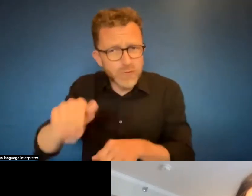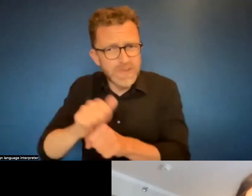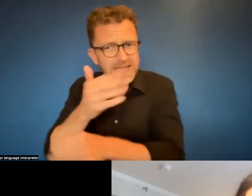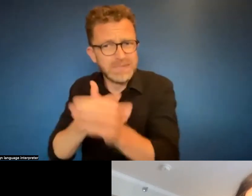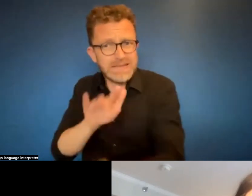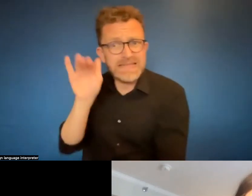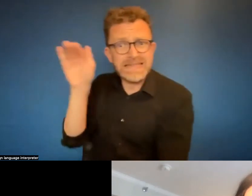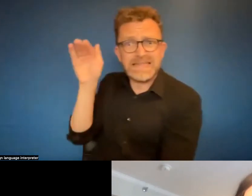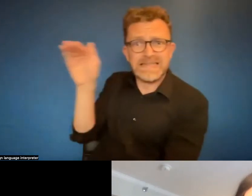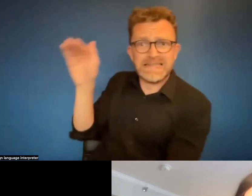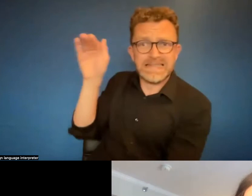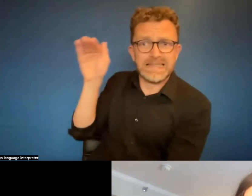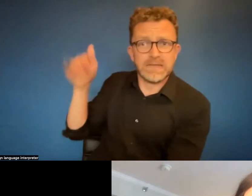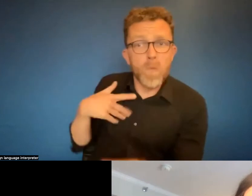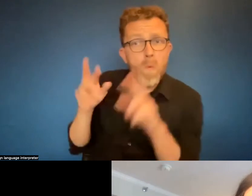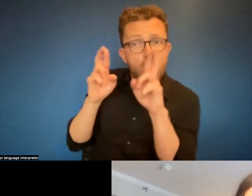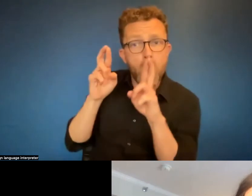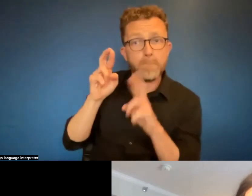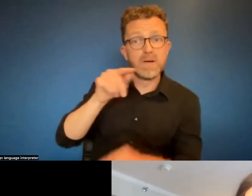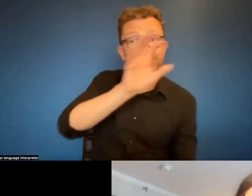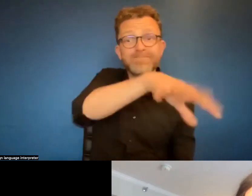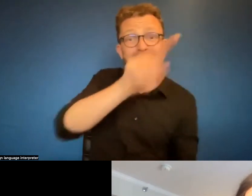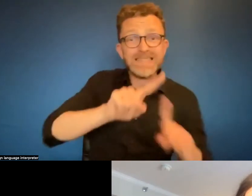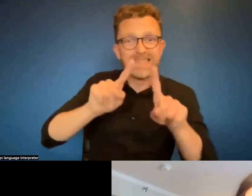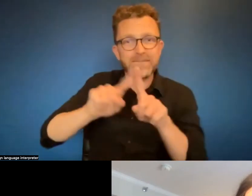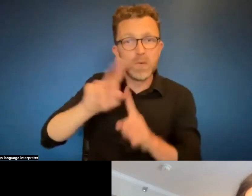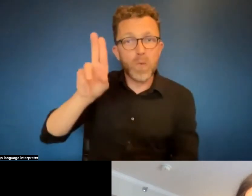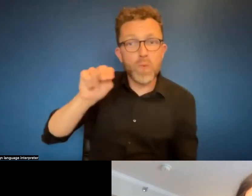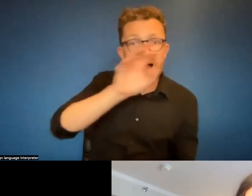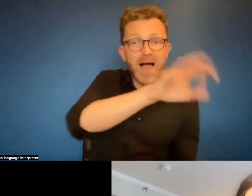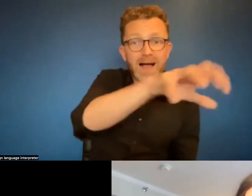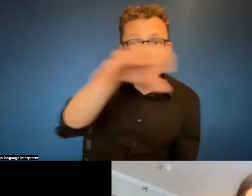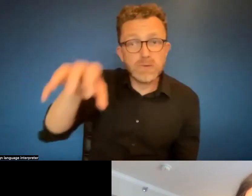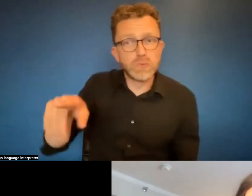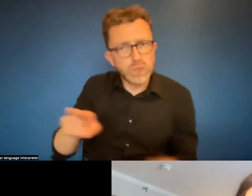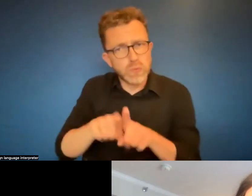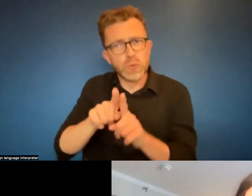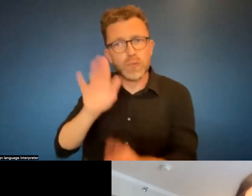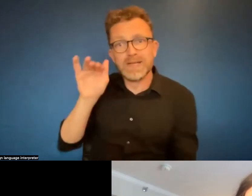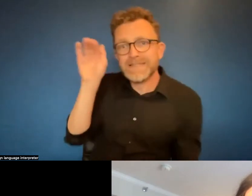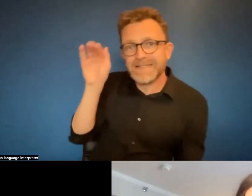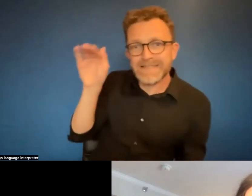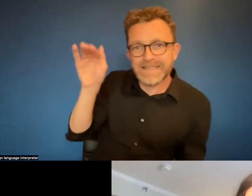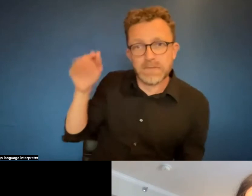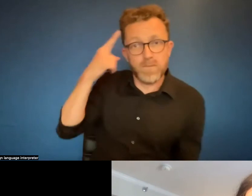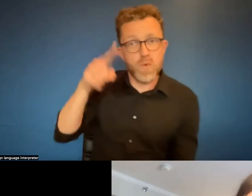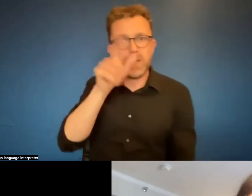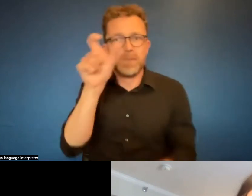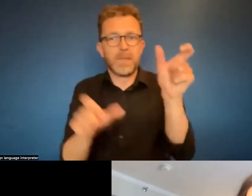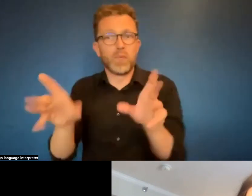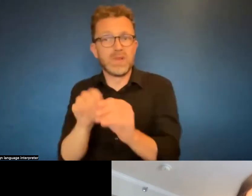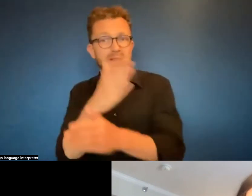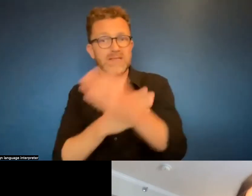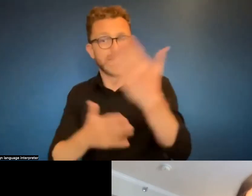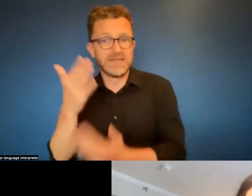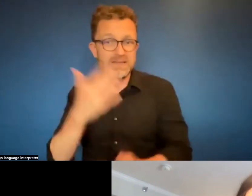being placed into families, foster families, where now we're seeing a tendency to put children into smaller institutions.